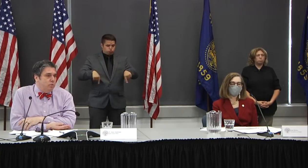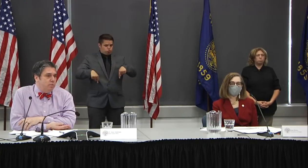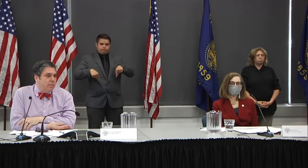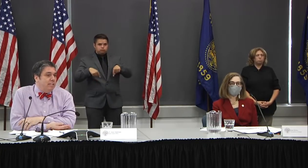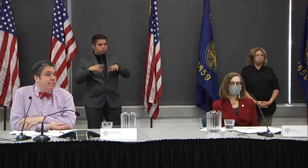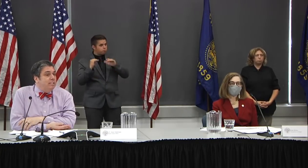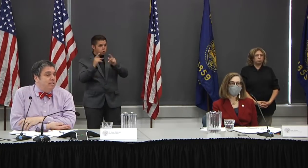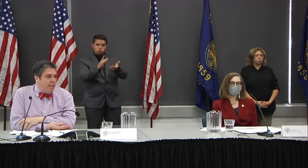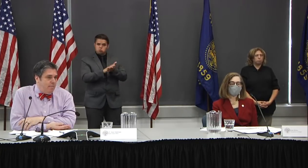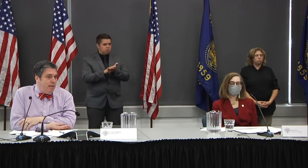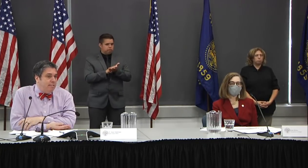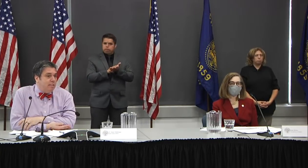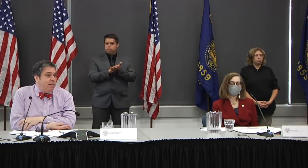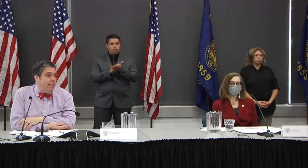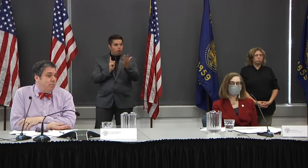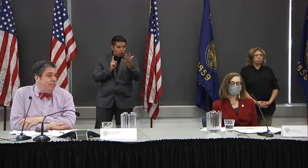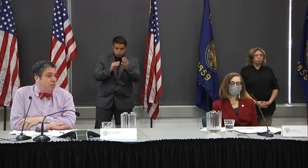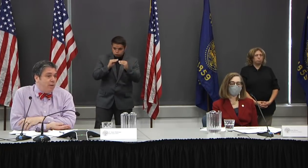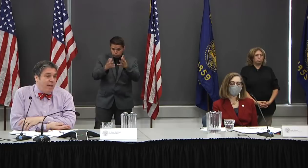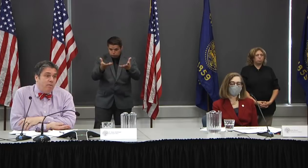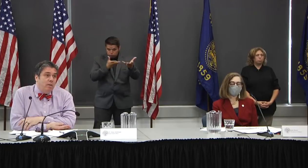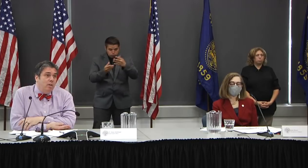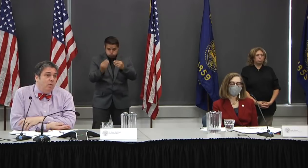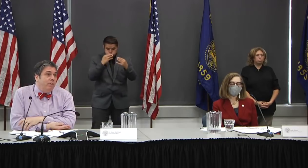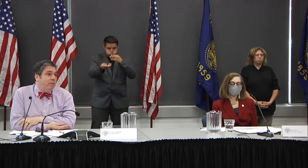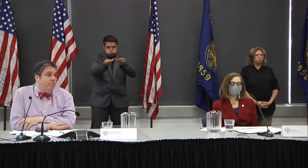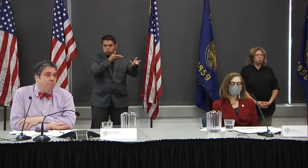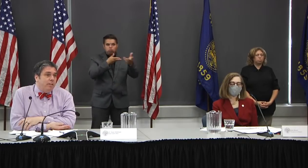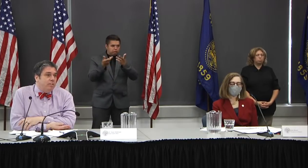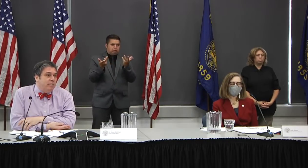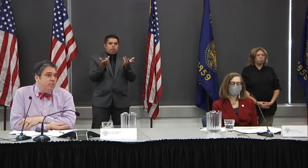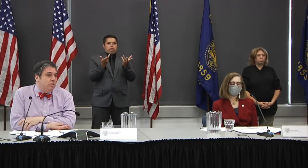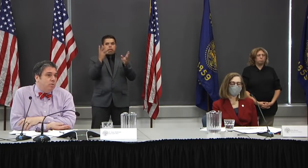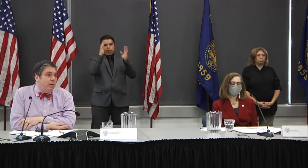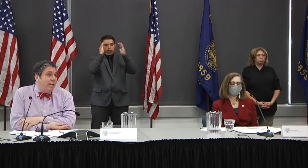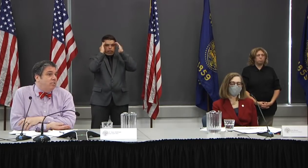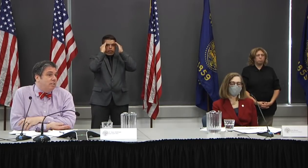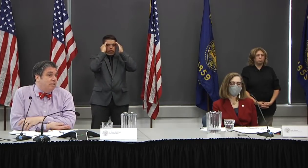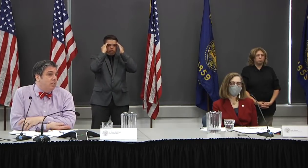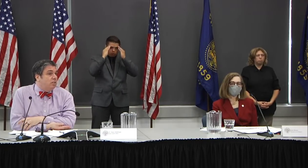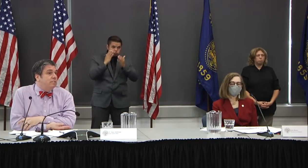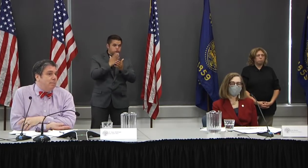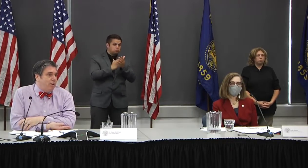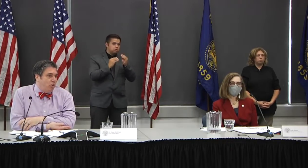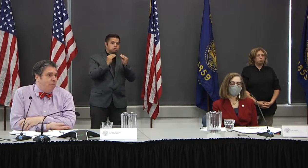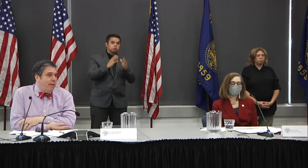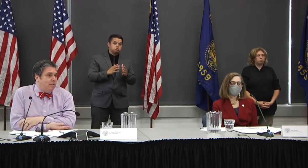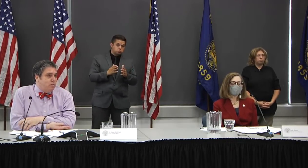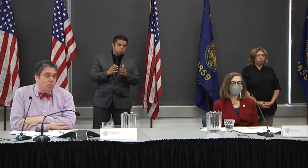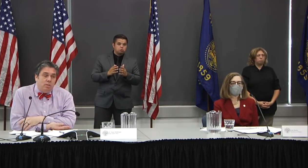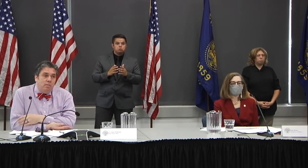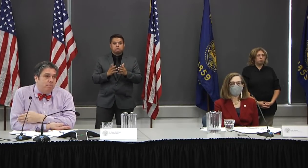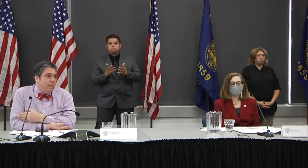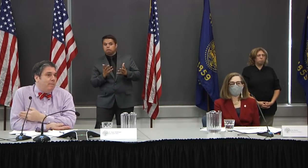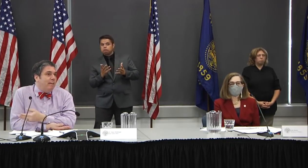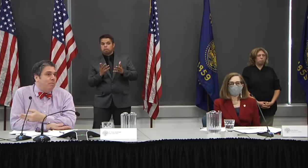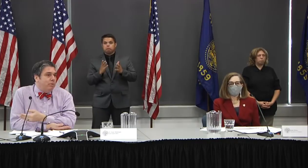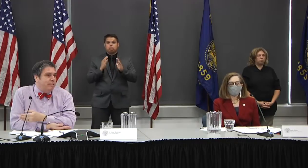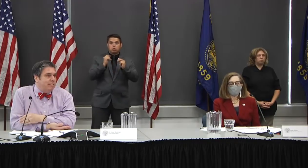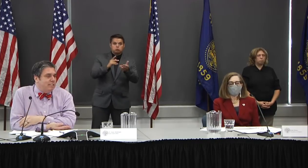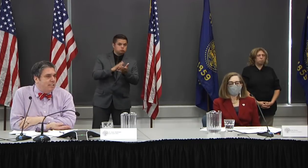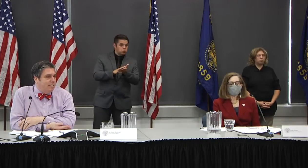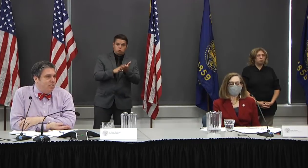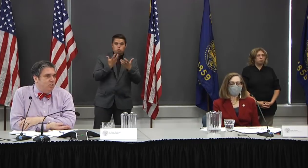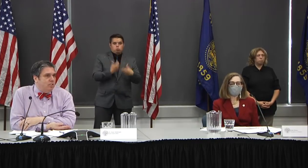of their students and teach them as the case rates go down. We've heard from other teachers who are anxious and nervous about going back to school. They may have